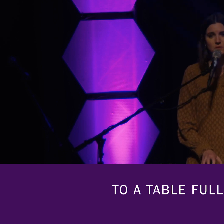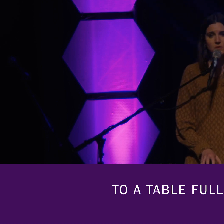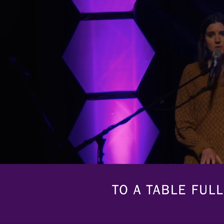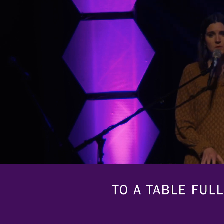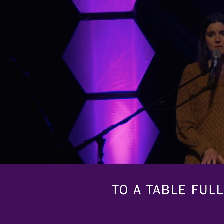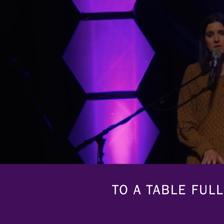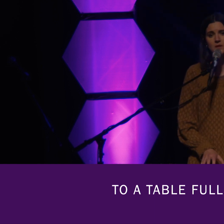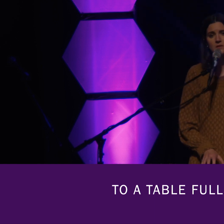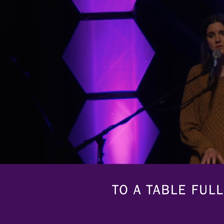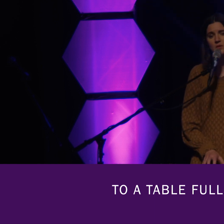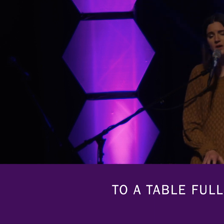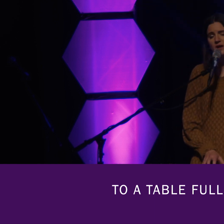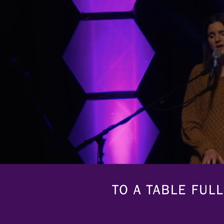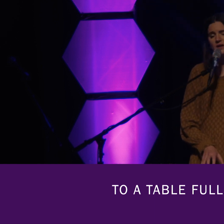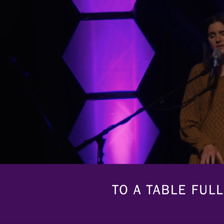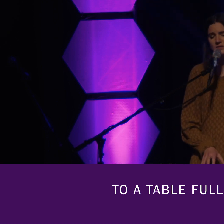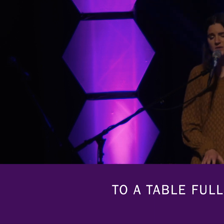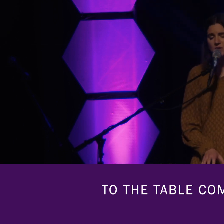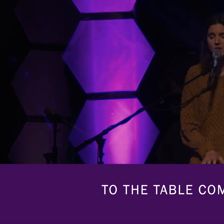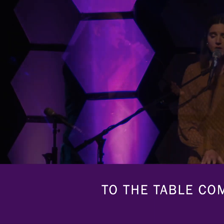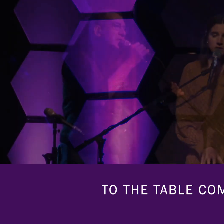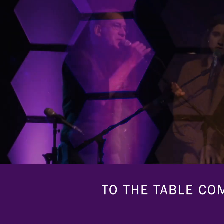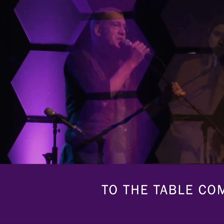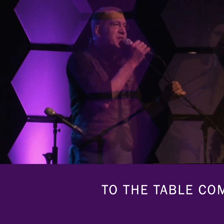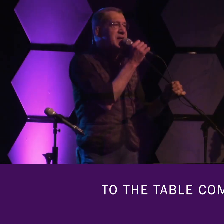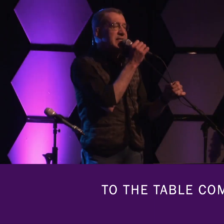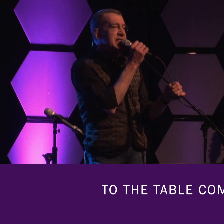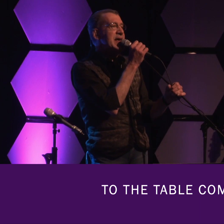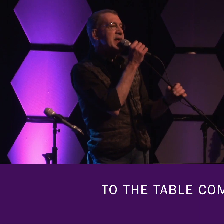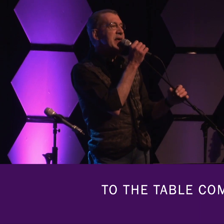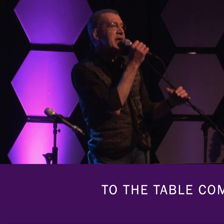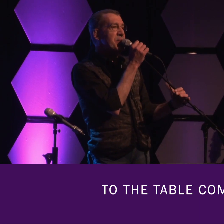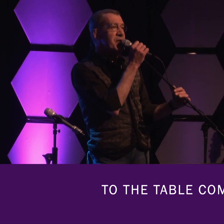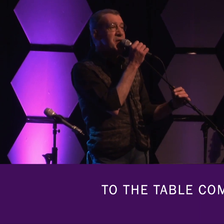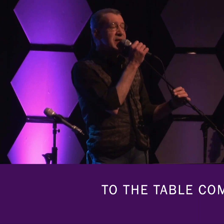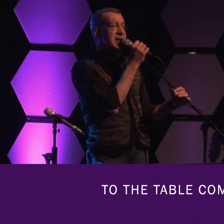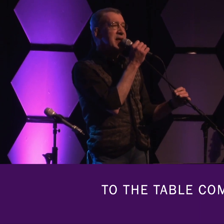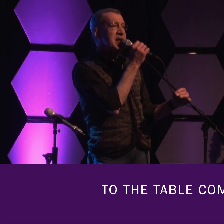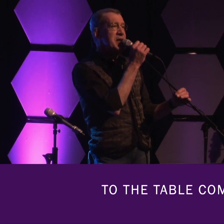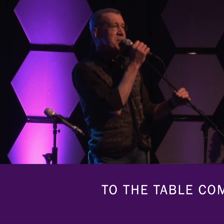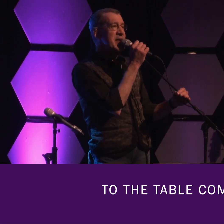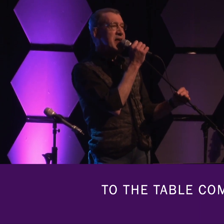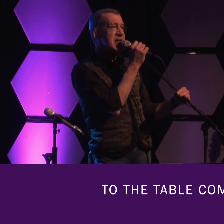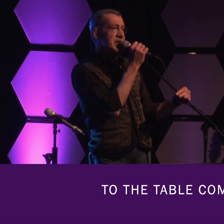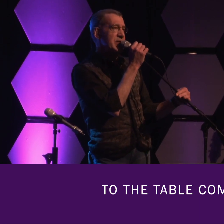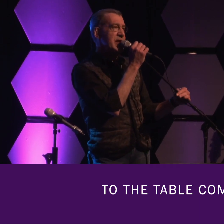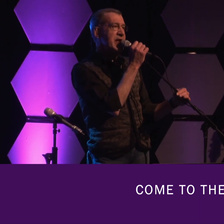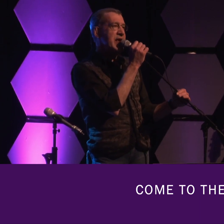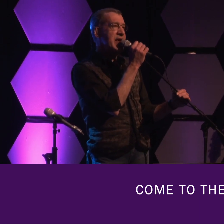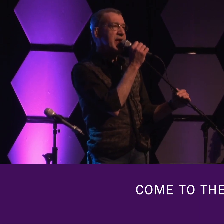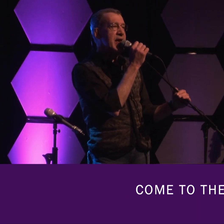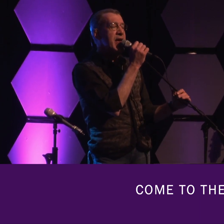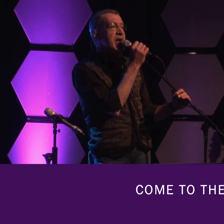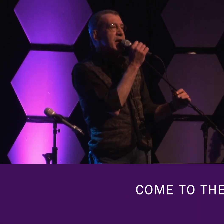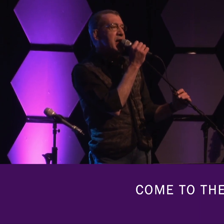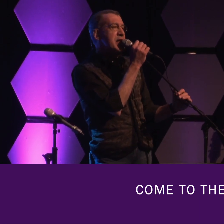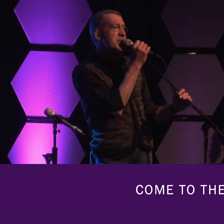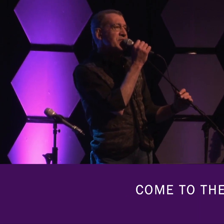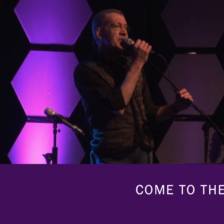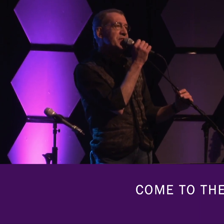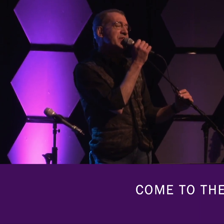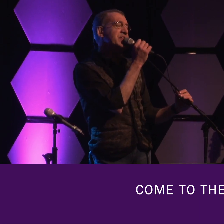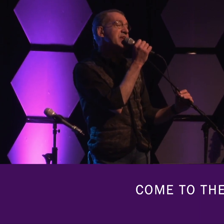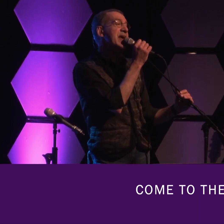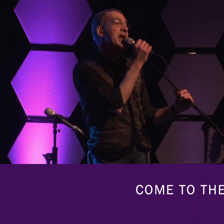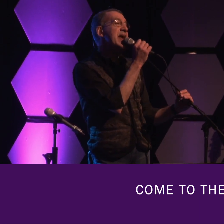table full of grace. To the table come and stay.